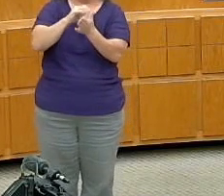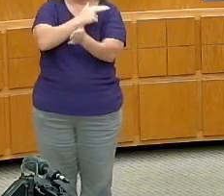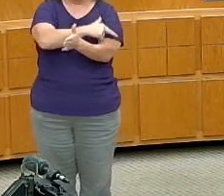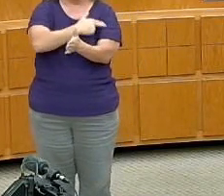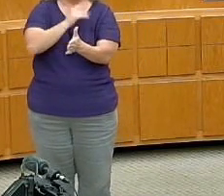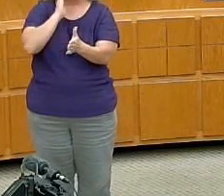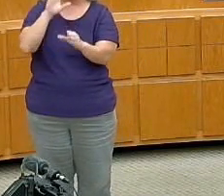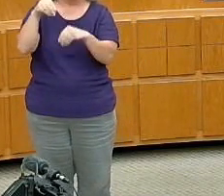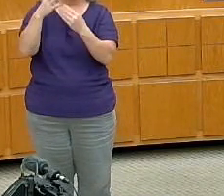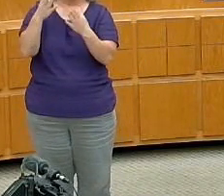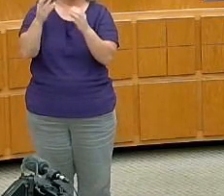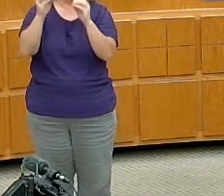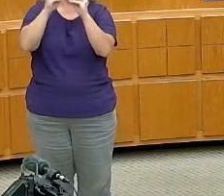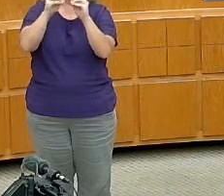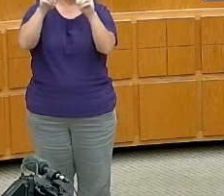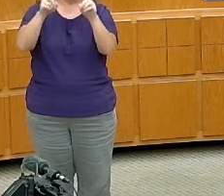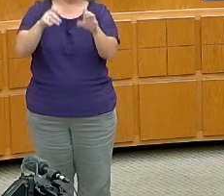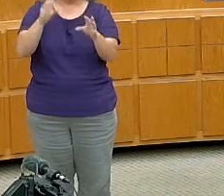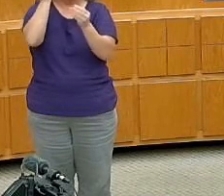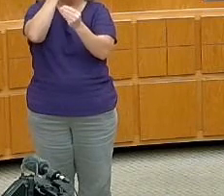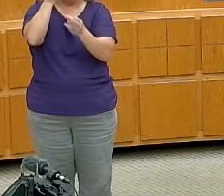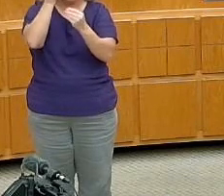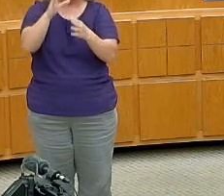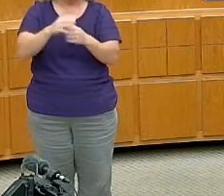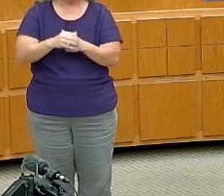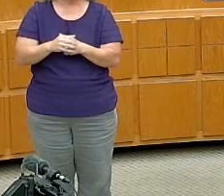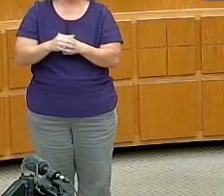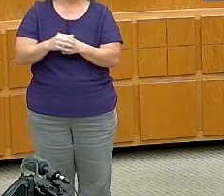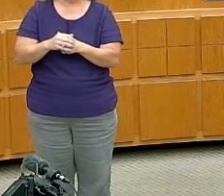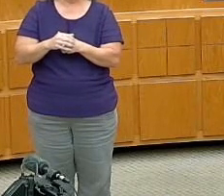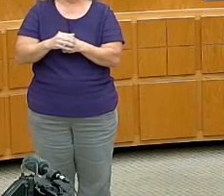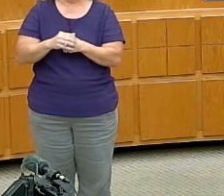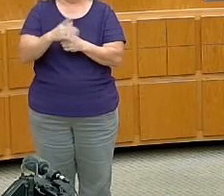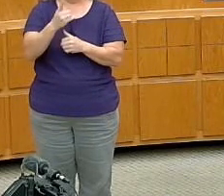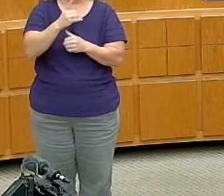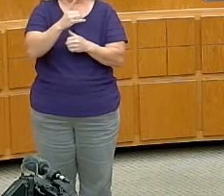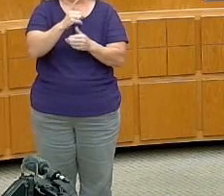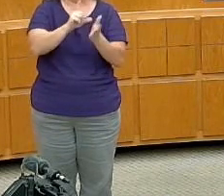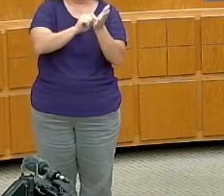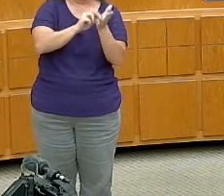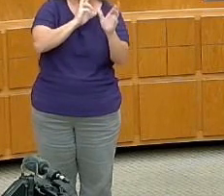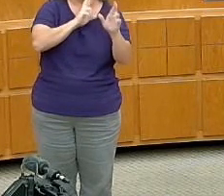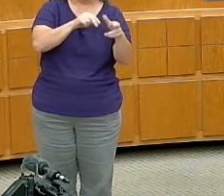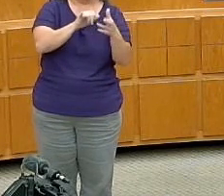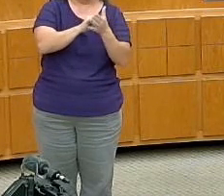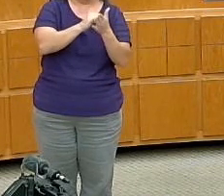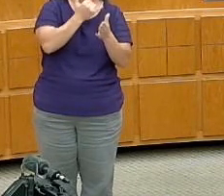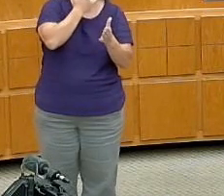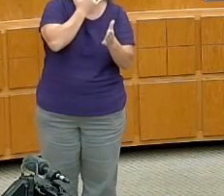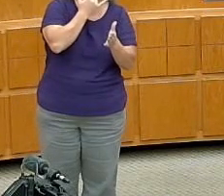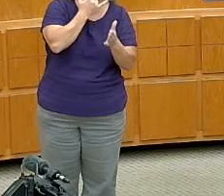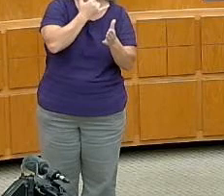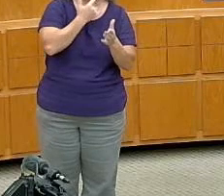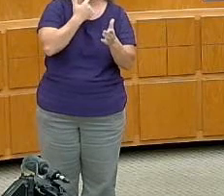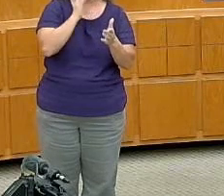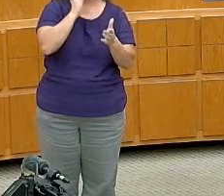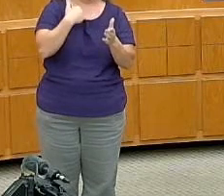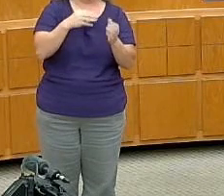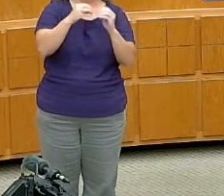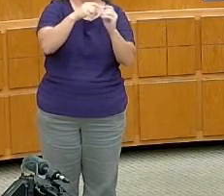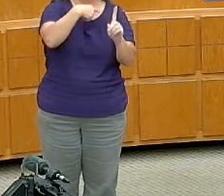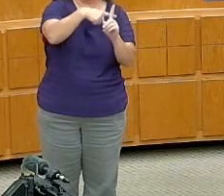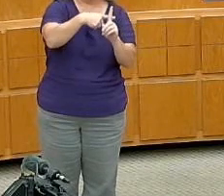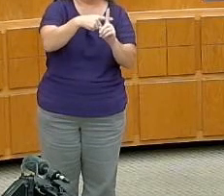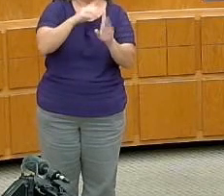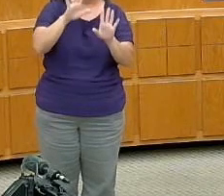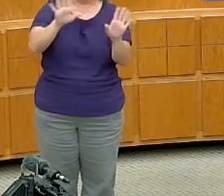papers slightly got that wrong and said that we'd have more positive test results. Yesterday, what we said is that the hospitals